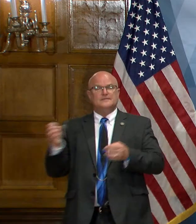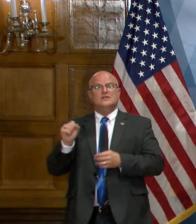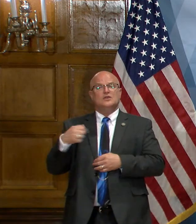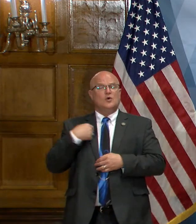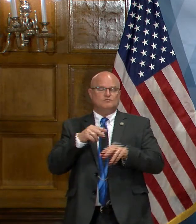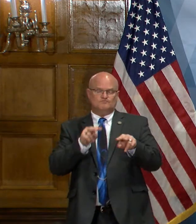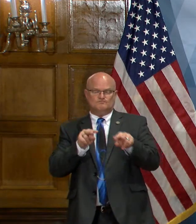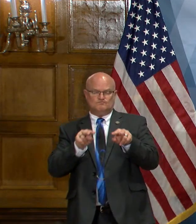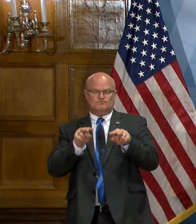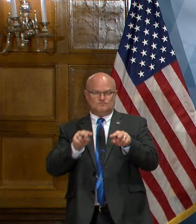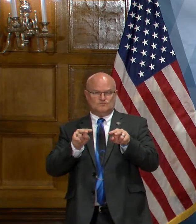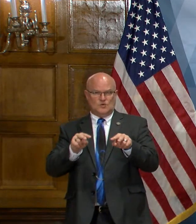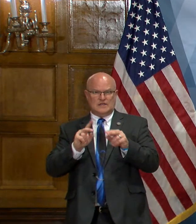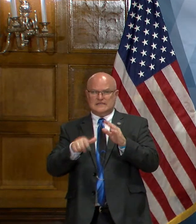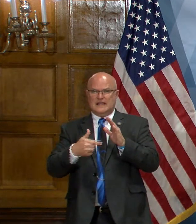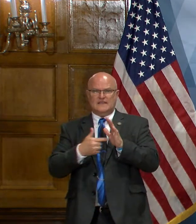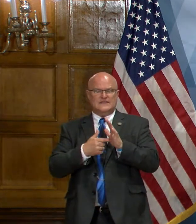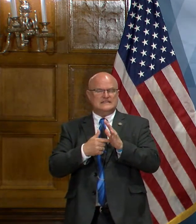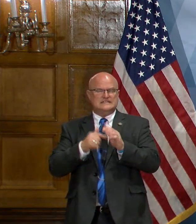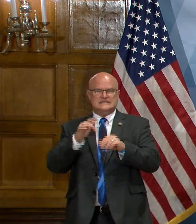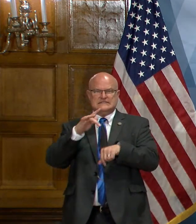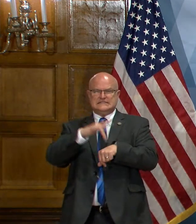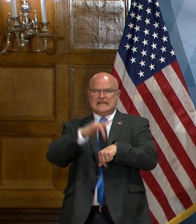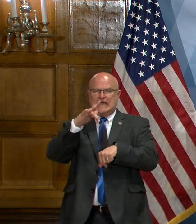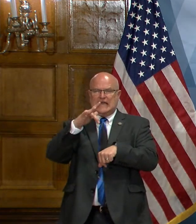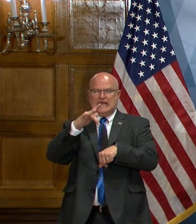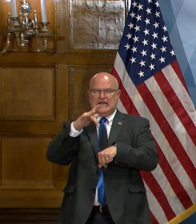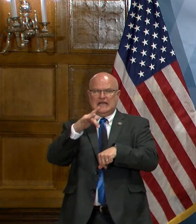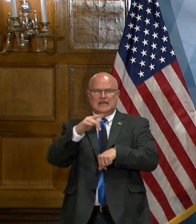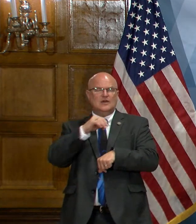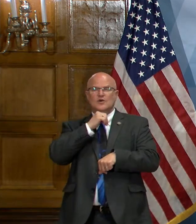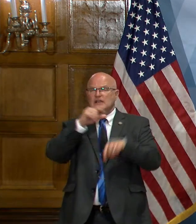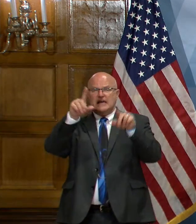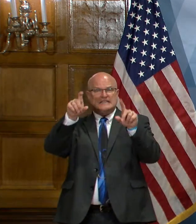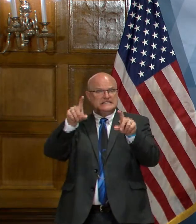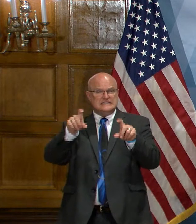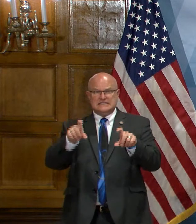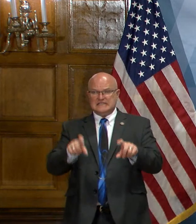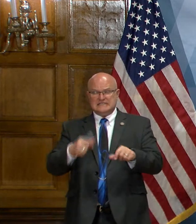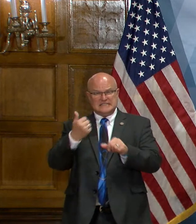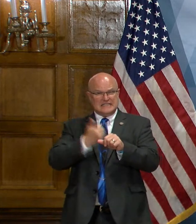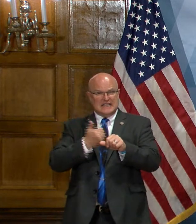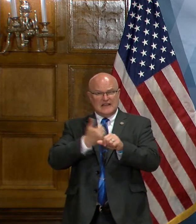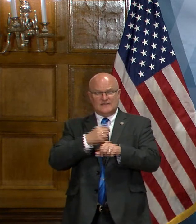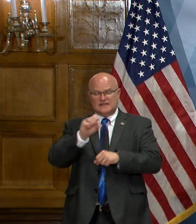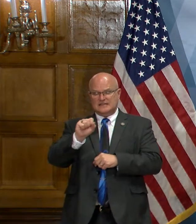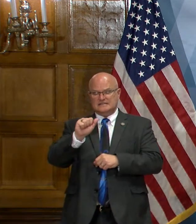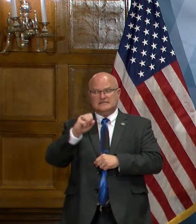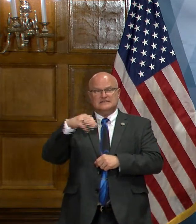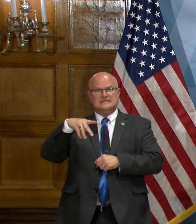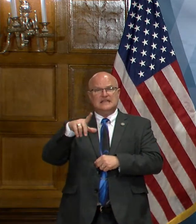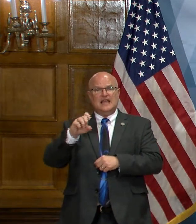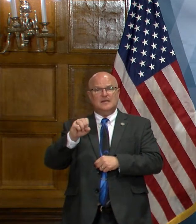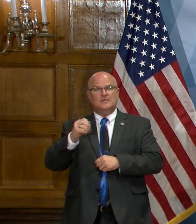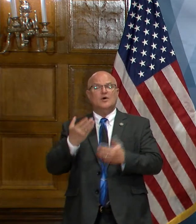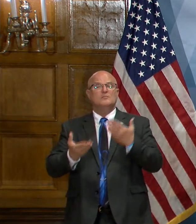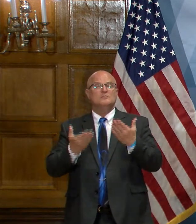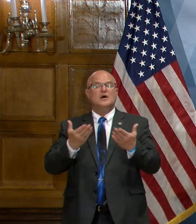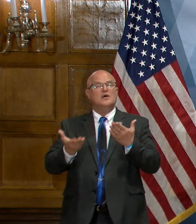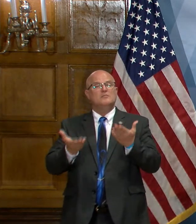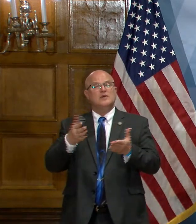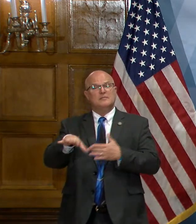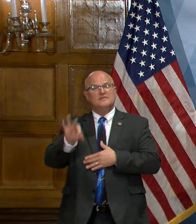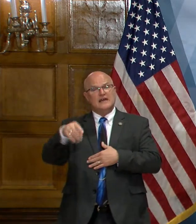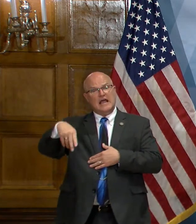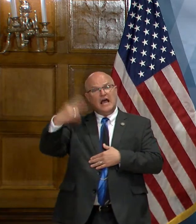we're watching this. This is just the tip of the iceberg. We are not testing every sample, but we would probably find this to be